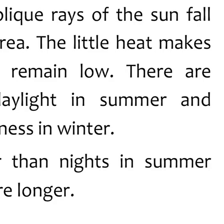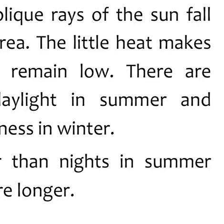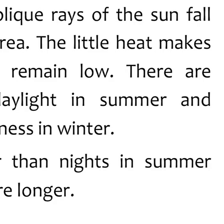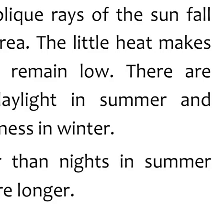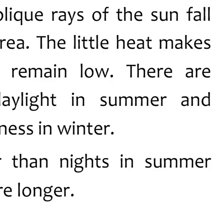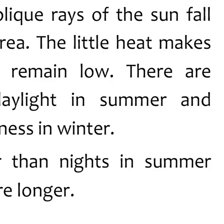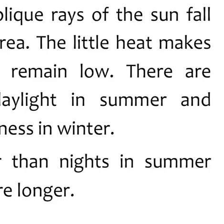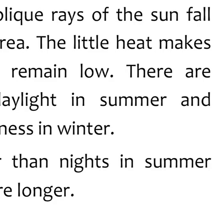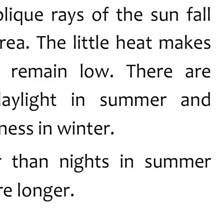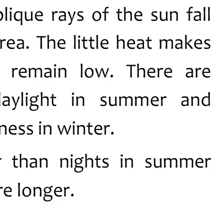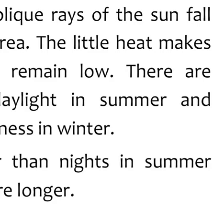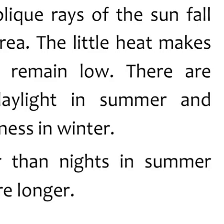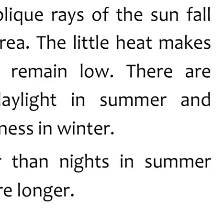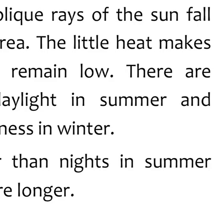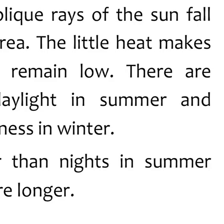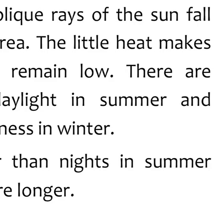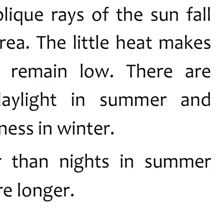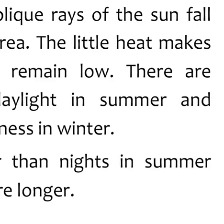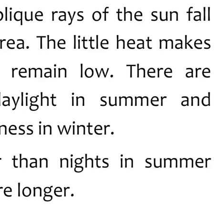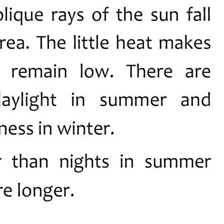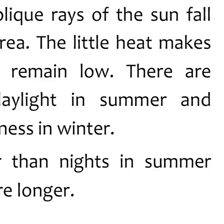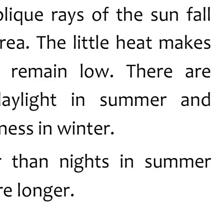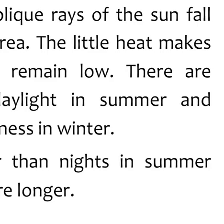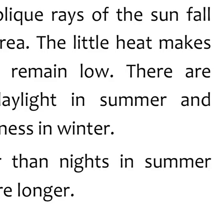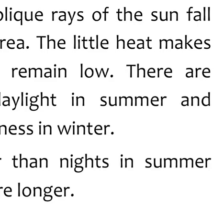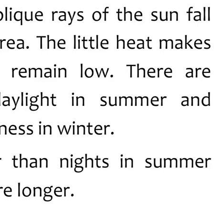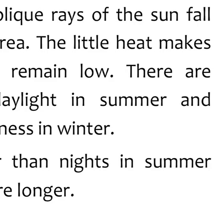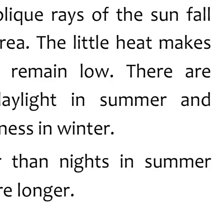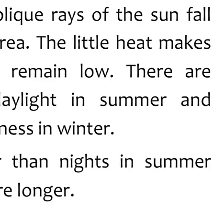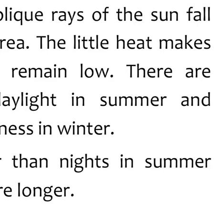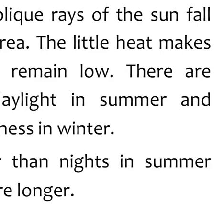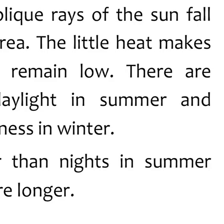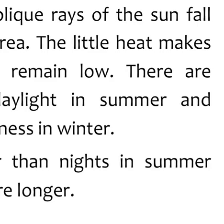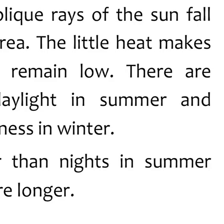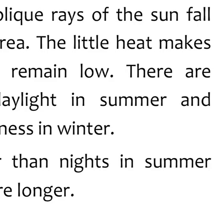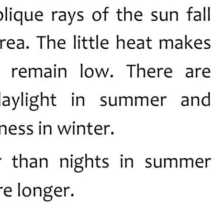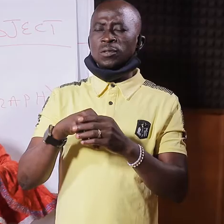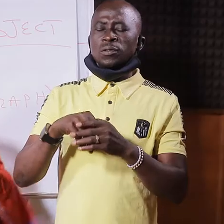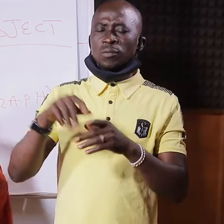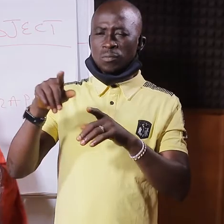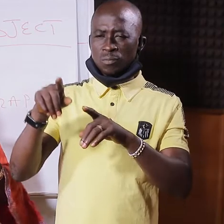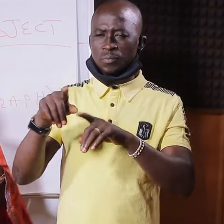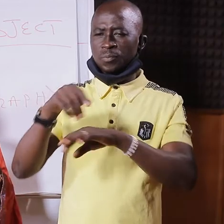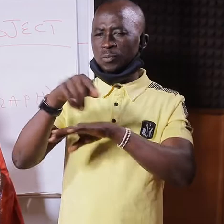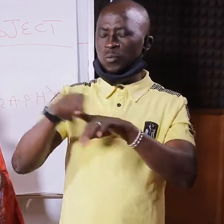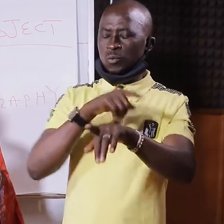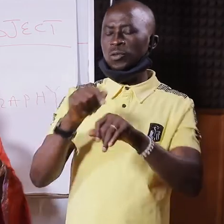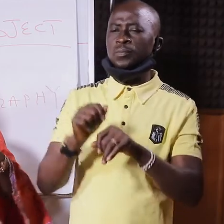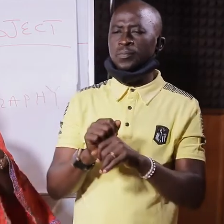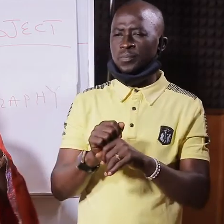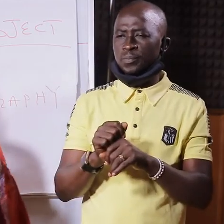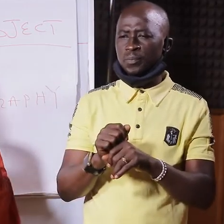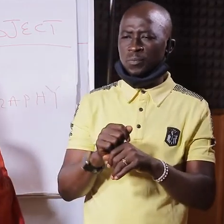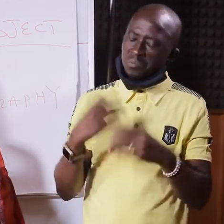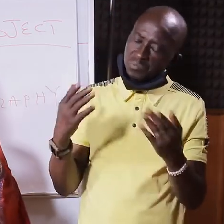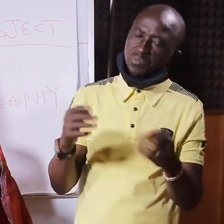that. And then we said days are longer than nights in summer, while winter nights are longer. To make it easier, we'll say when